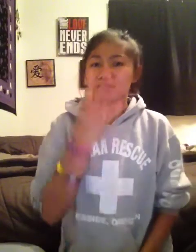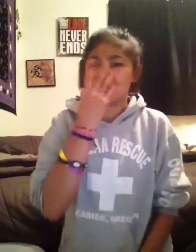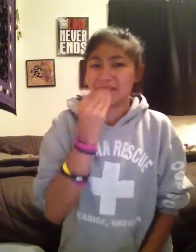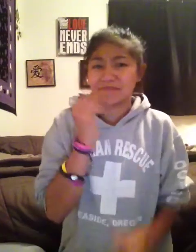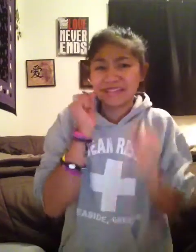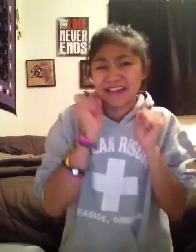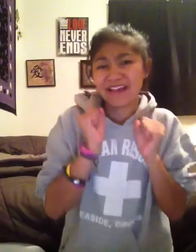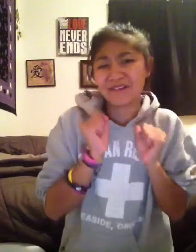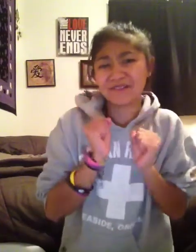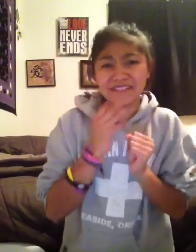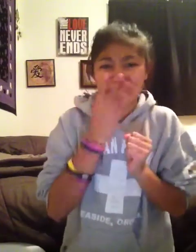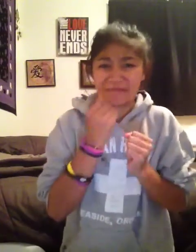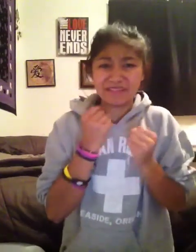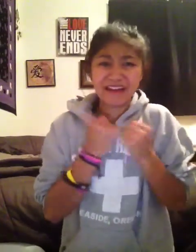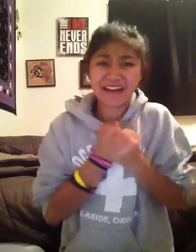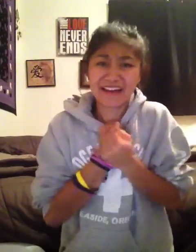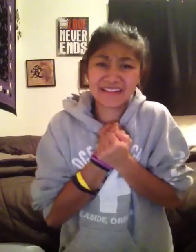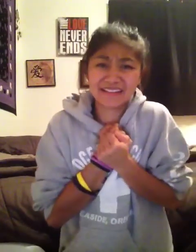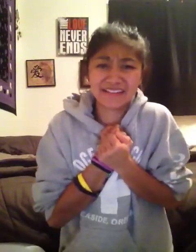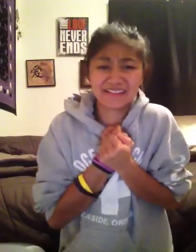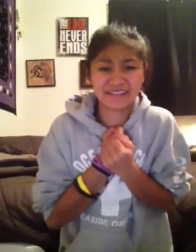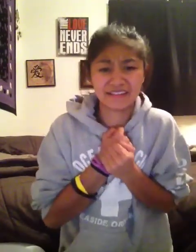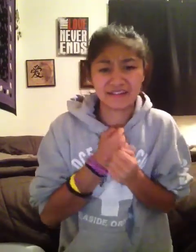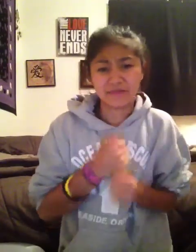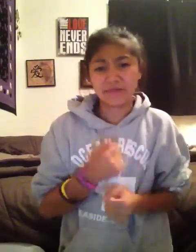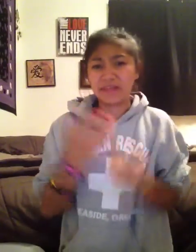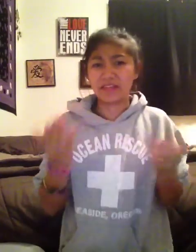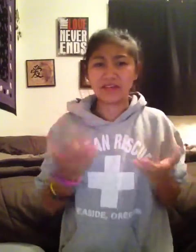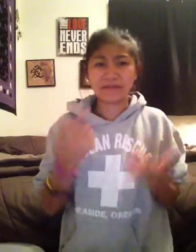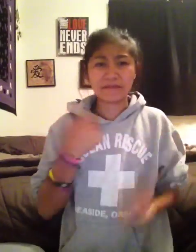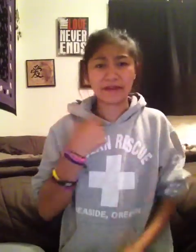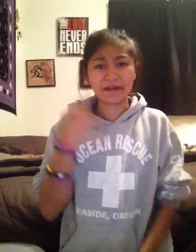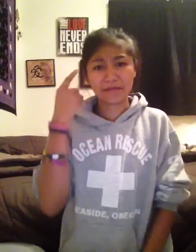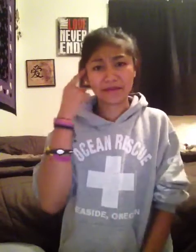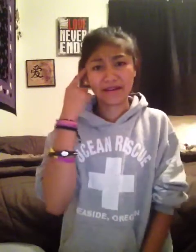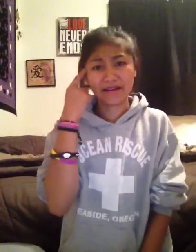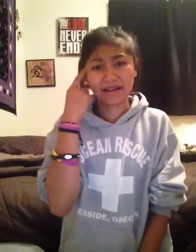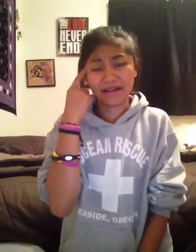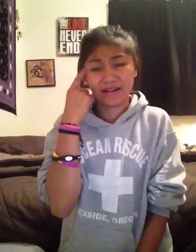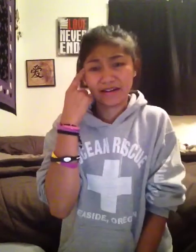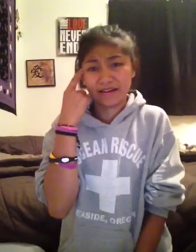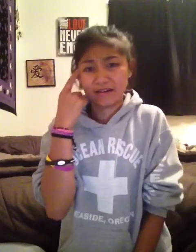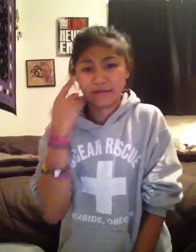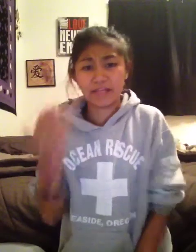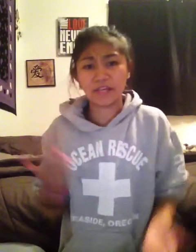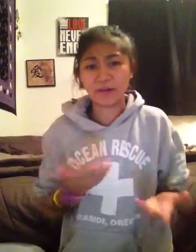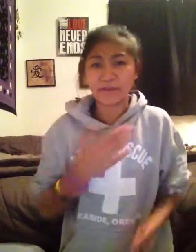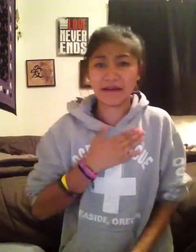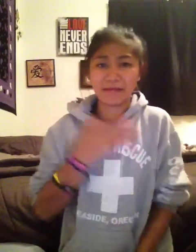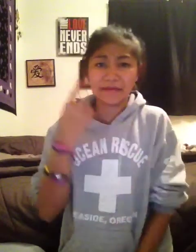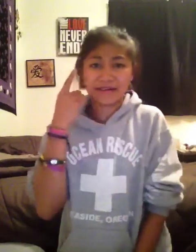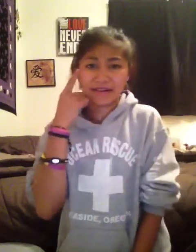Sleep sound, sleep tight. Here in my mind. Here in my mind.